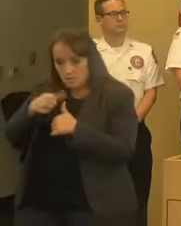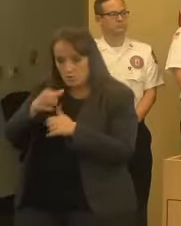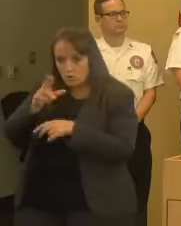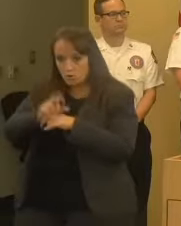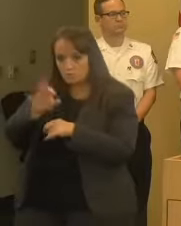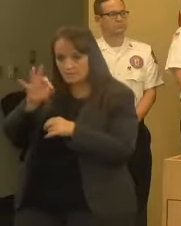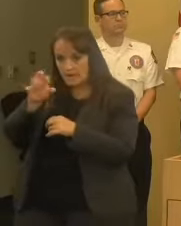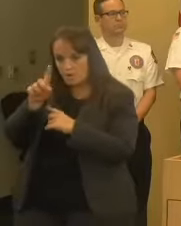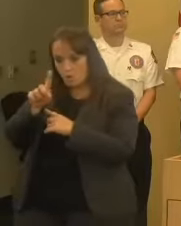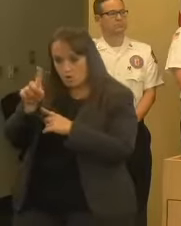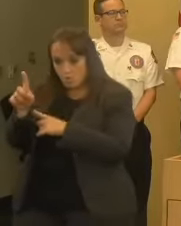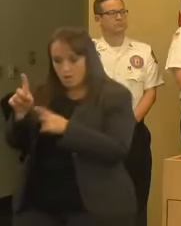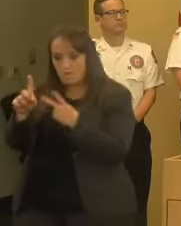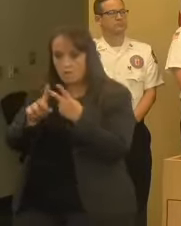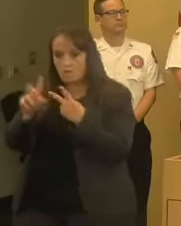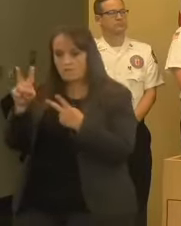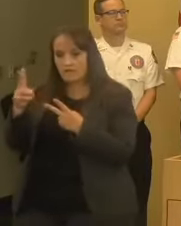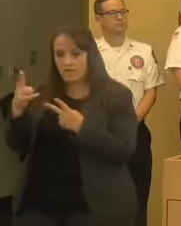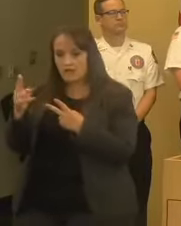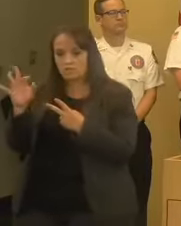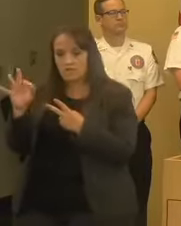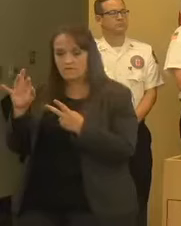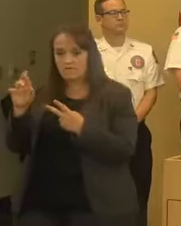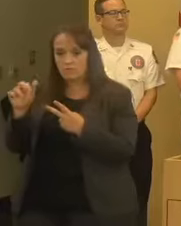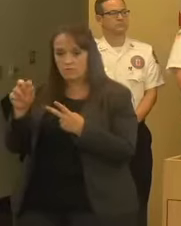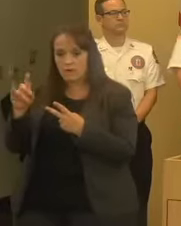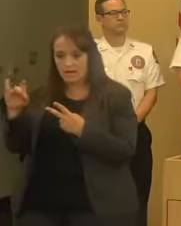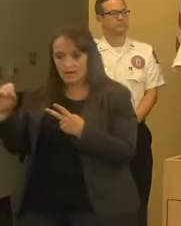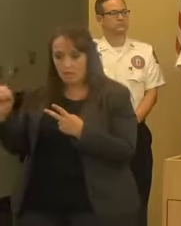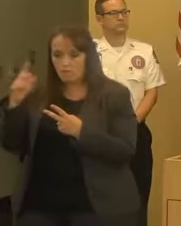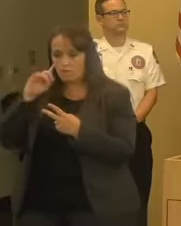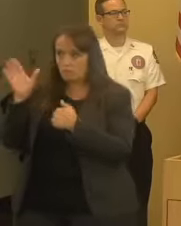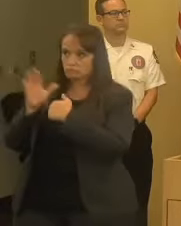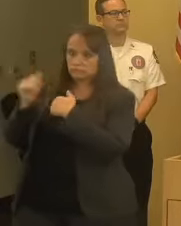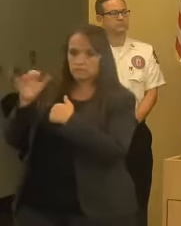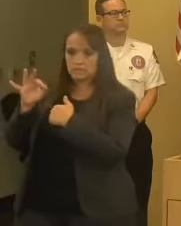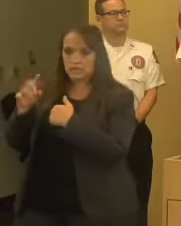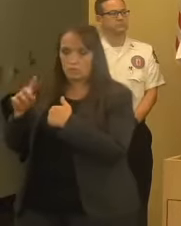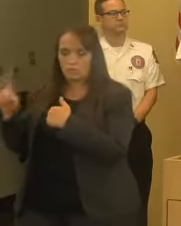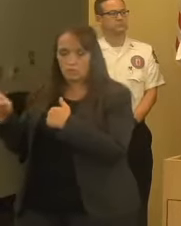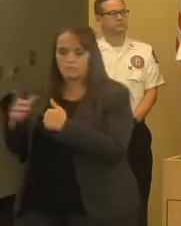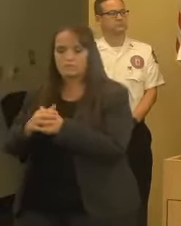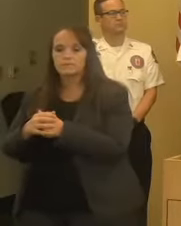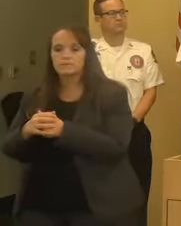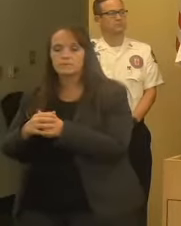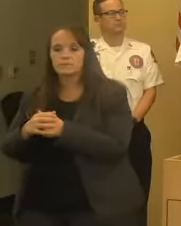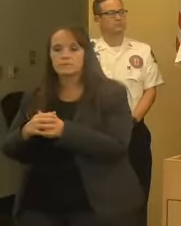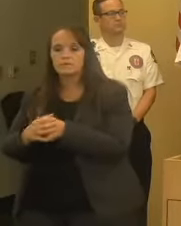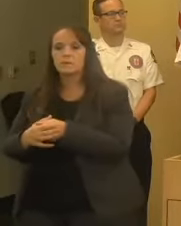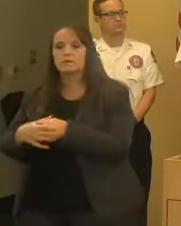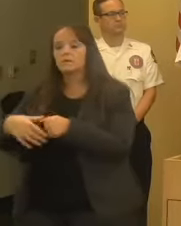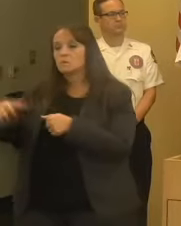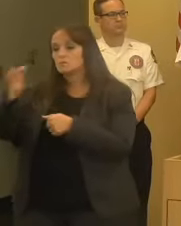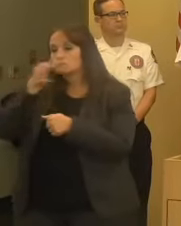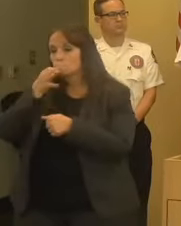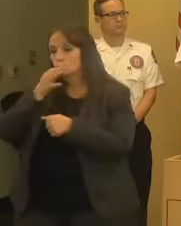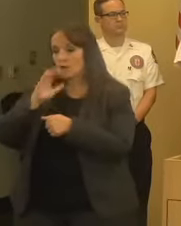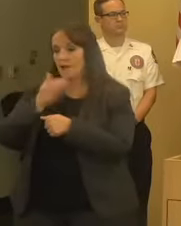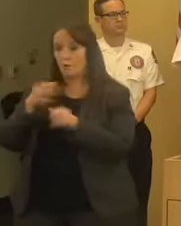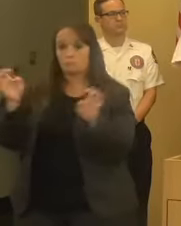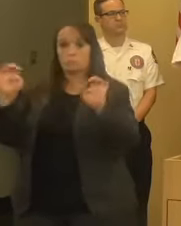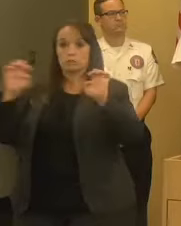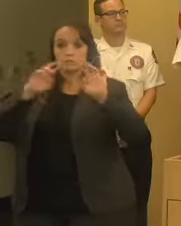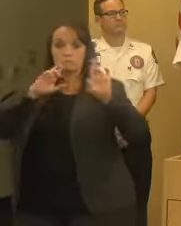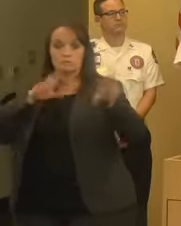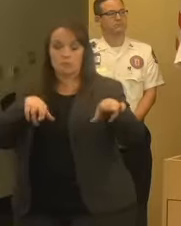radio. At some point tomorrow, our search and rescue response capabilities will be degraded. We will still be